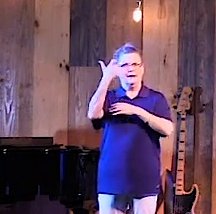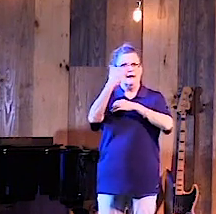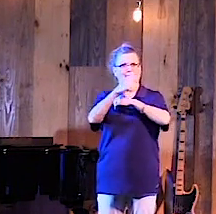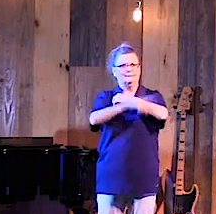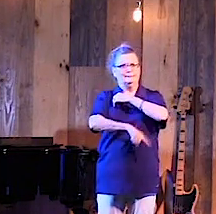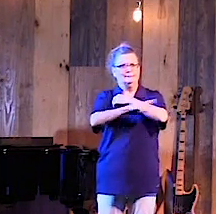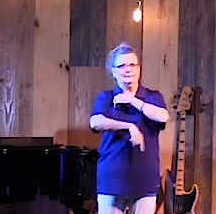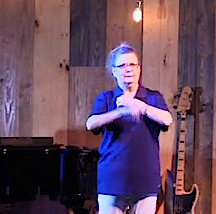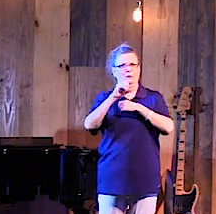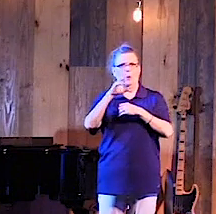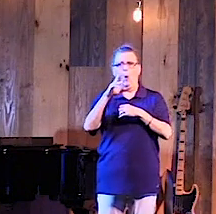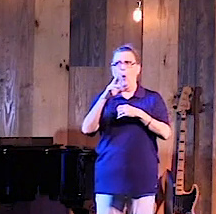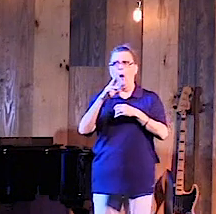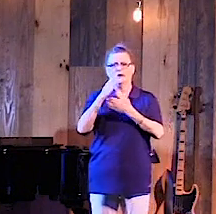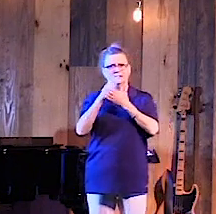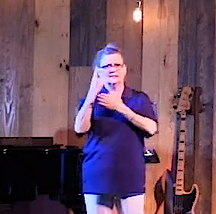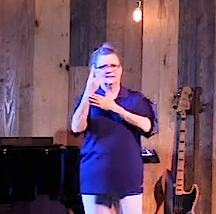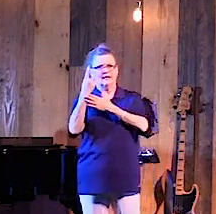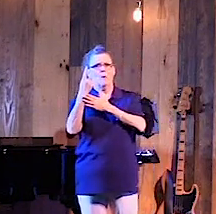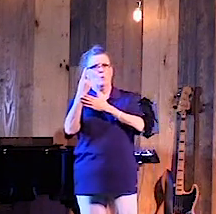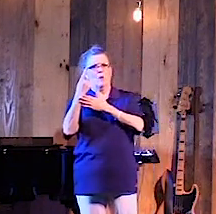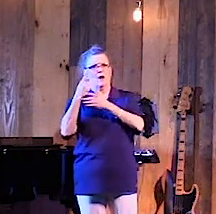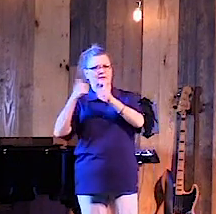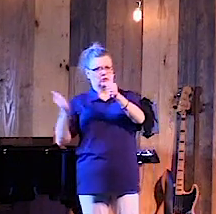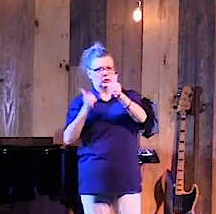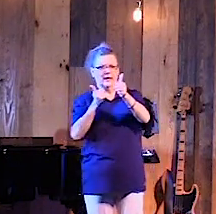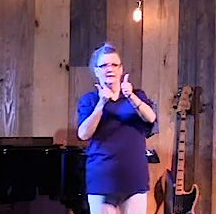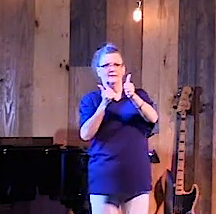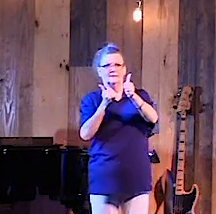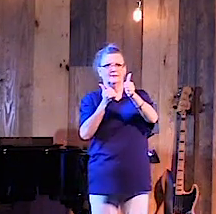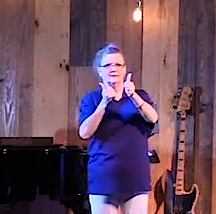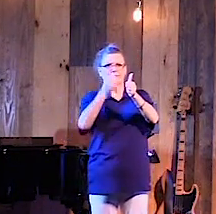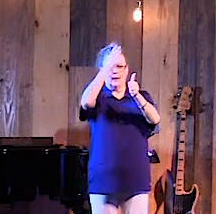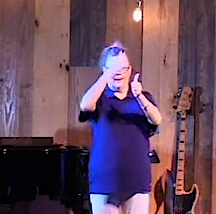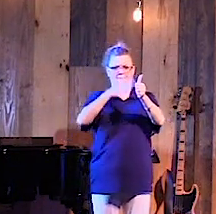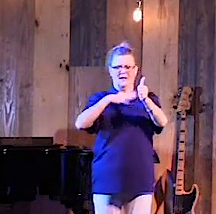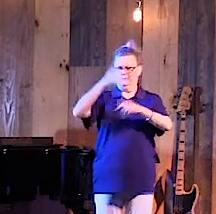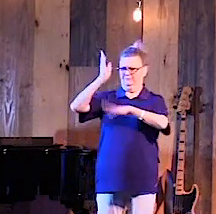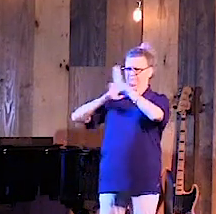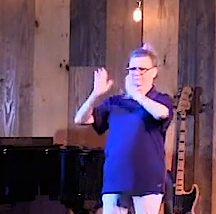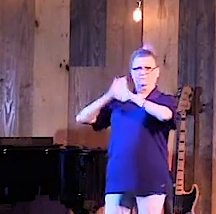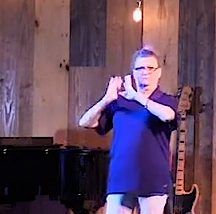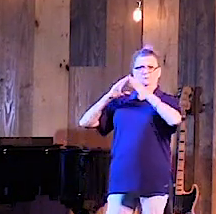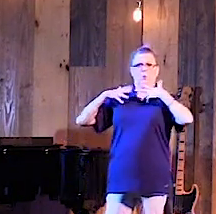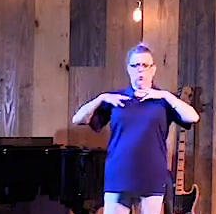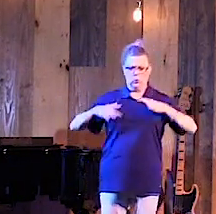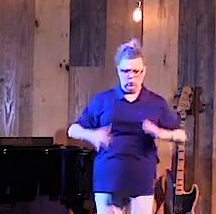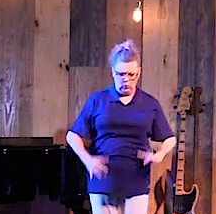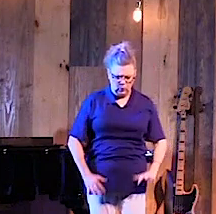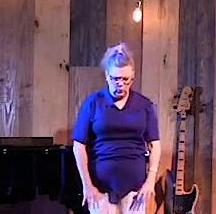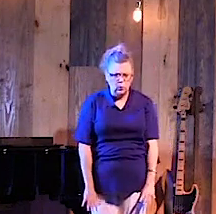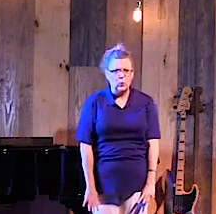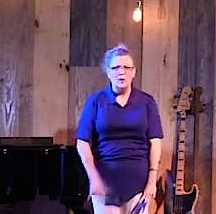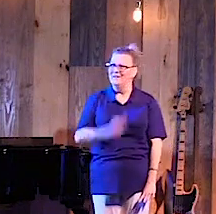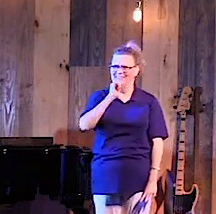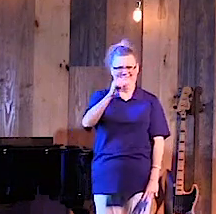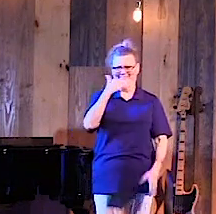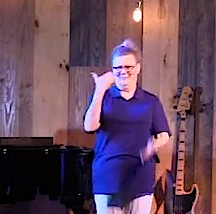commit one against him. You see, men in those days wore long robes and they were not good for running.